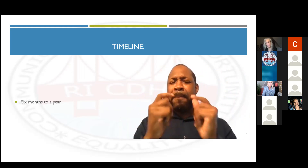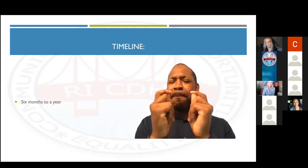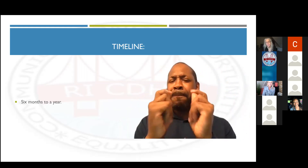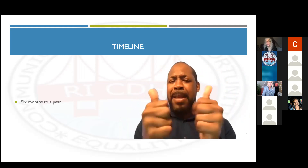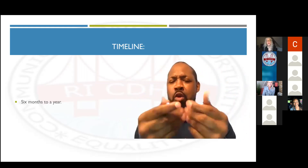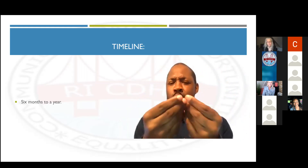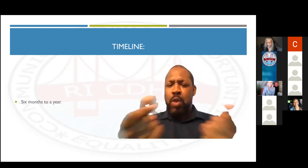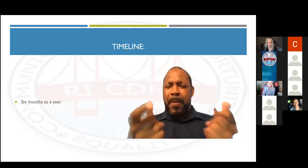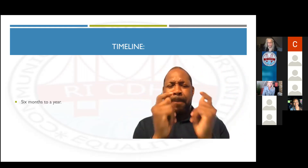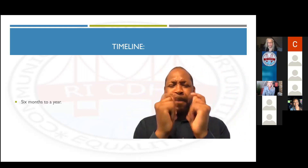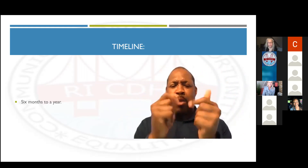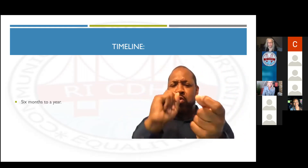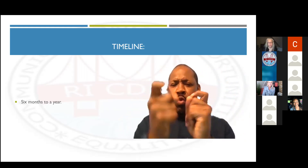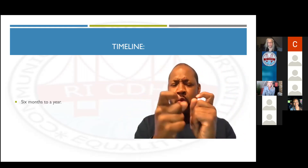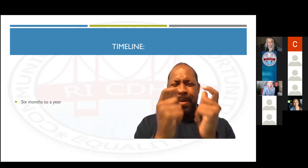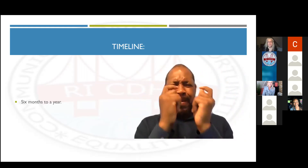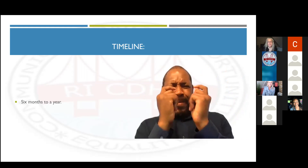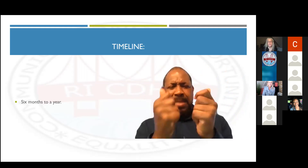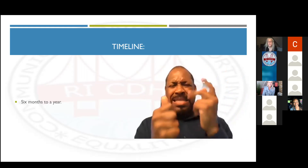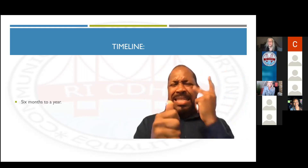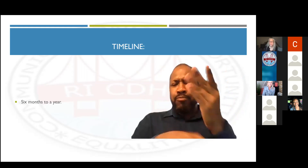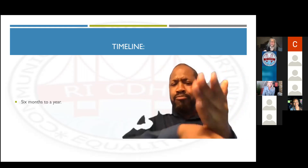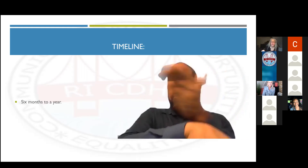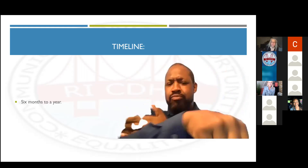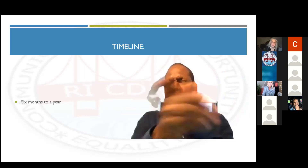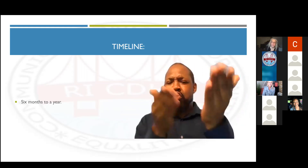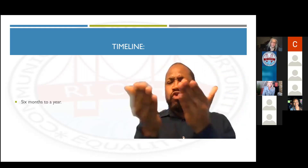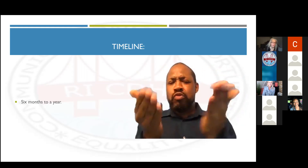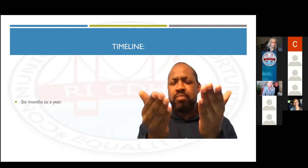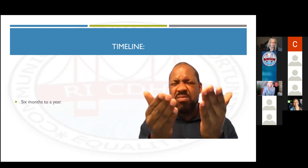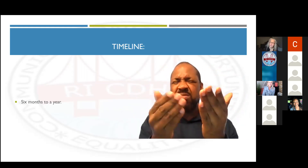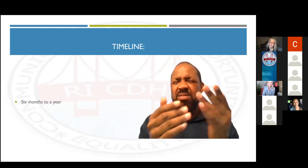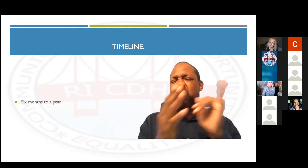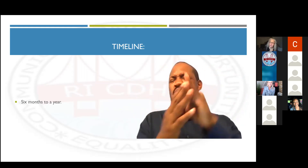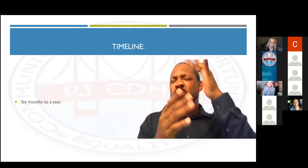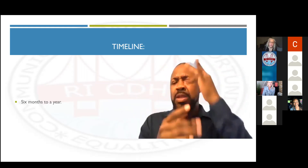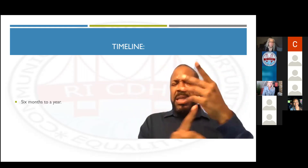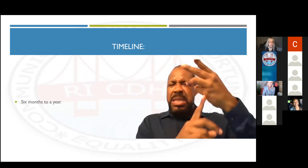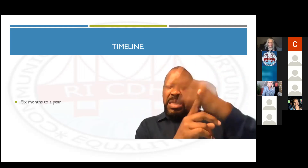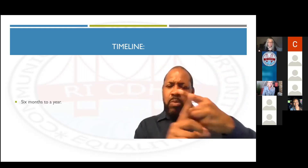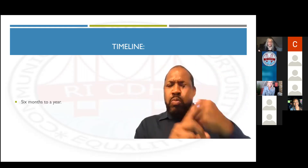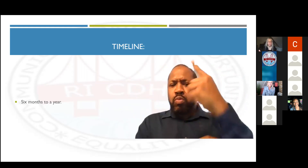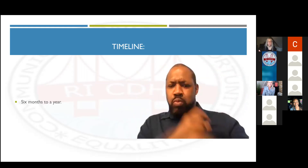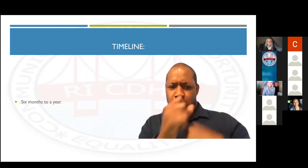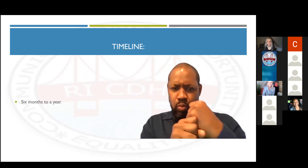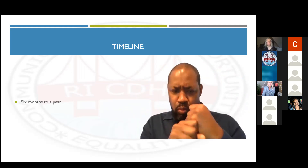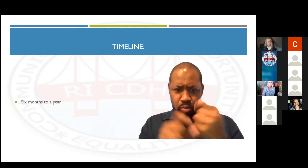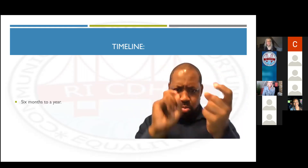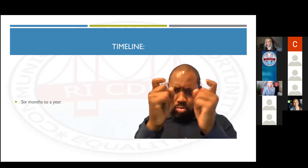for 3 or 4 years. This needs to be something that is addressed in the immediate time period, so 6